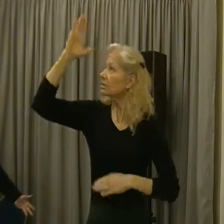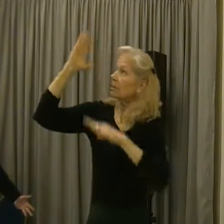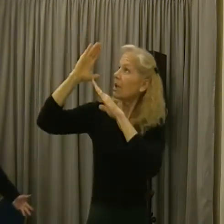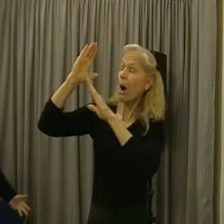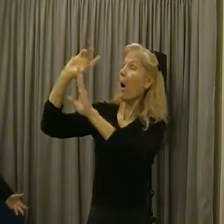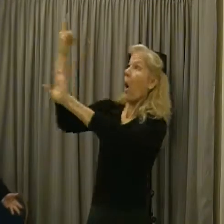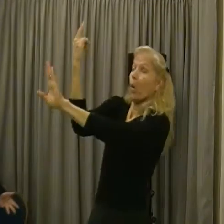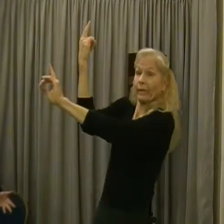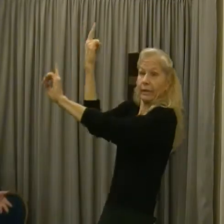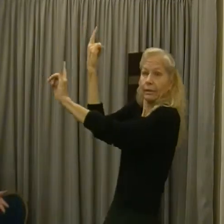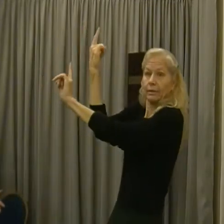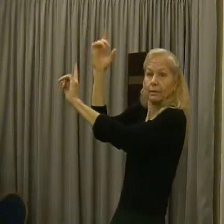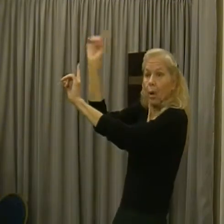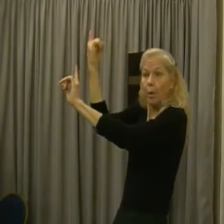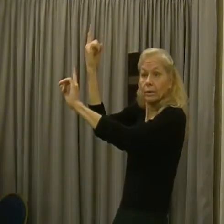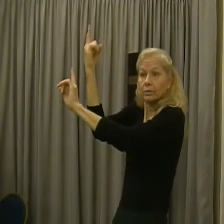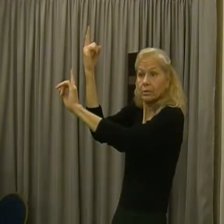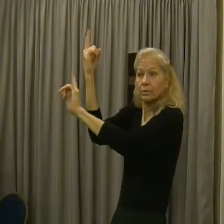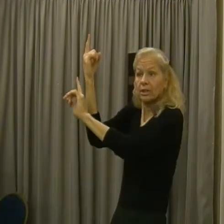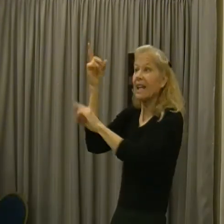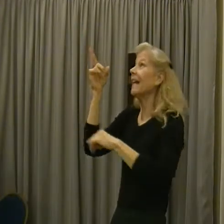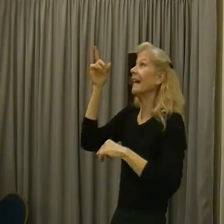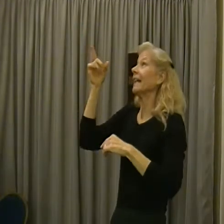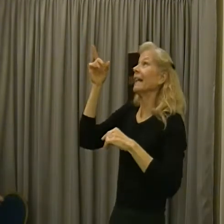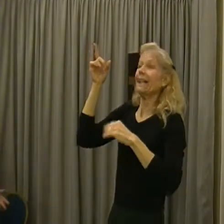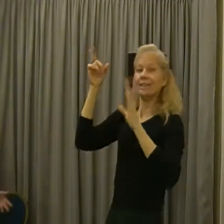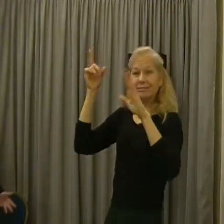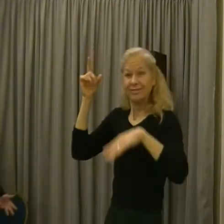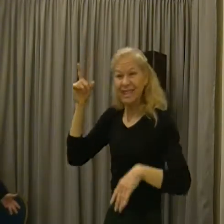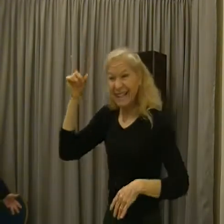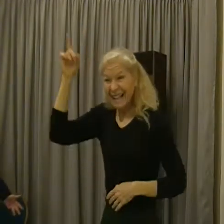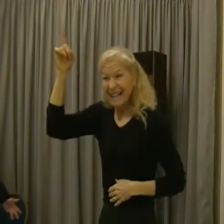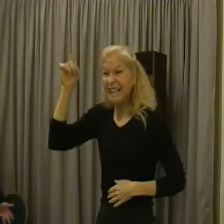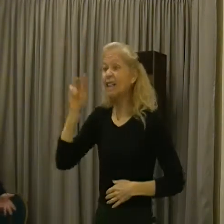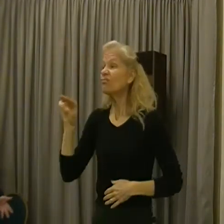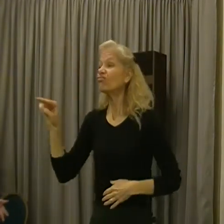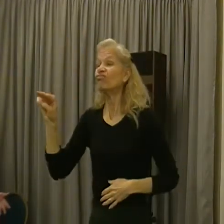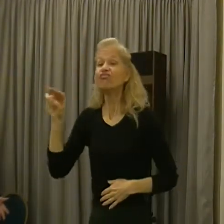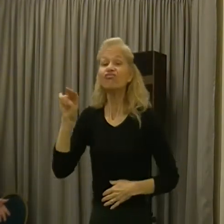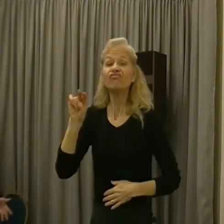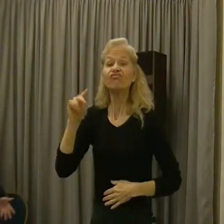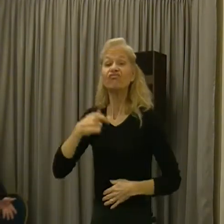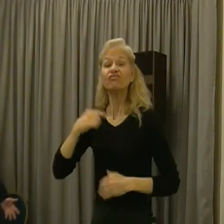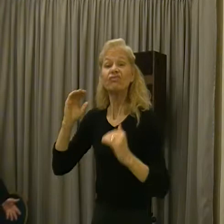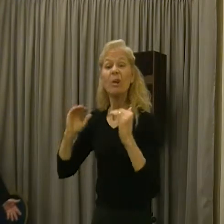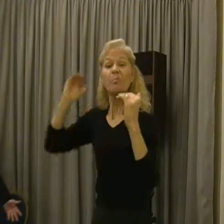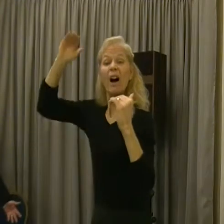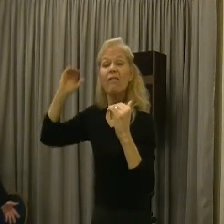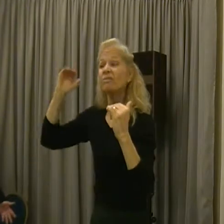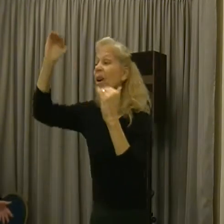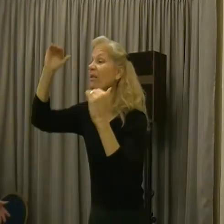has no one to compare himself with as far as being better or greater. He's the only God. And by the way, he's a great God, isn't